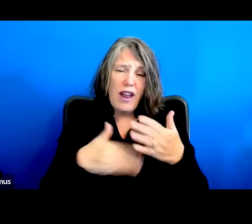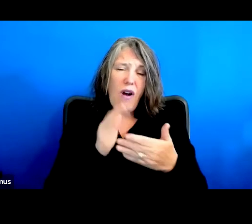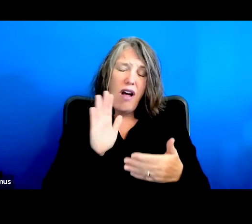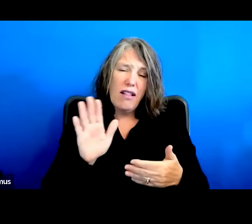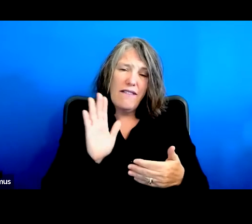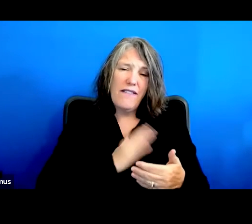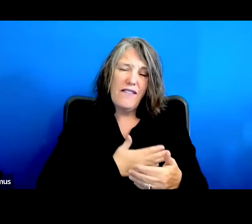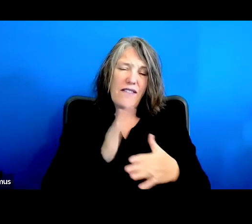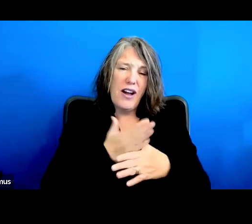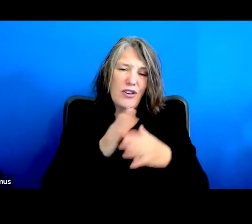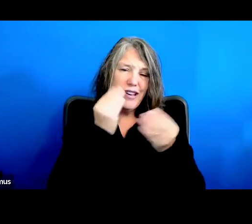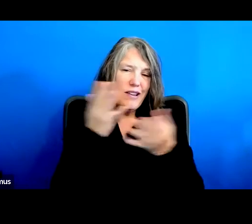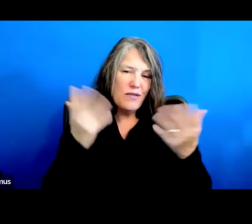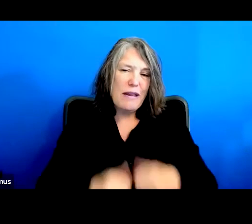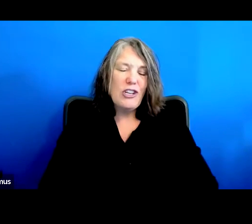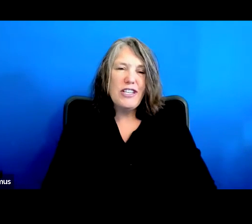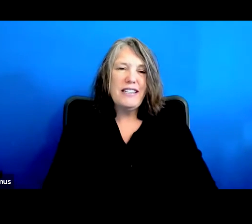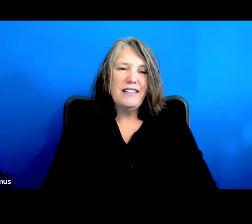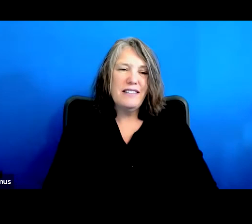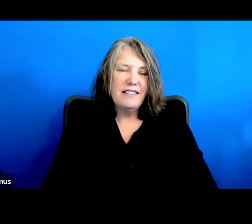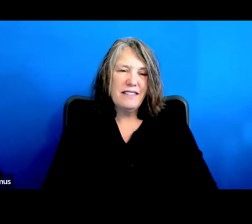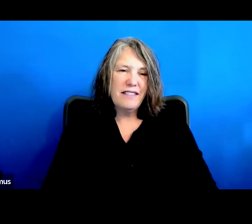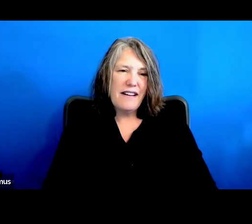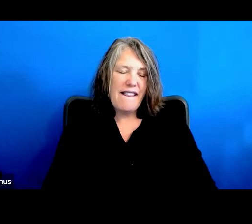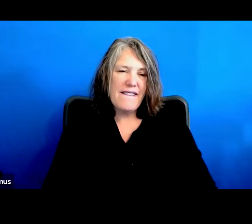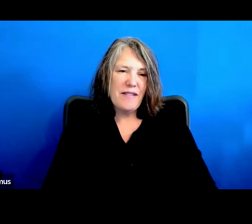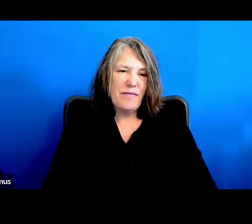our shared information.